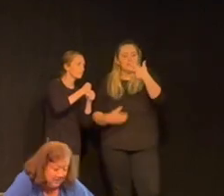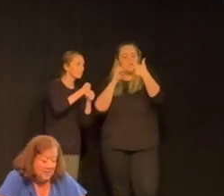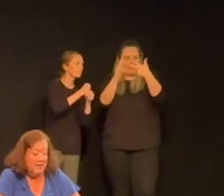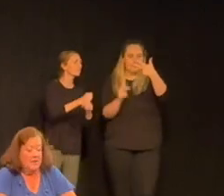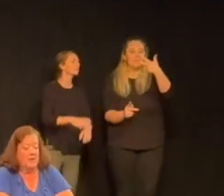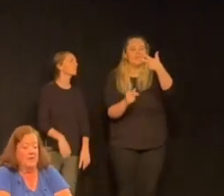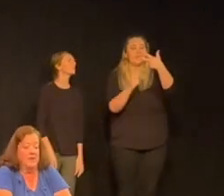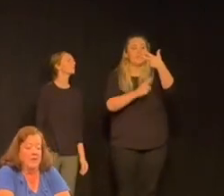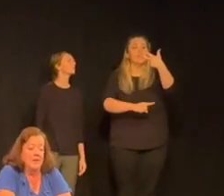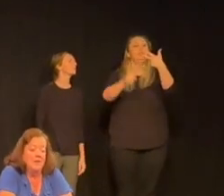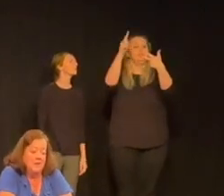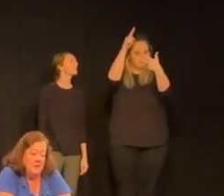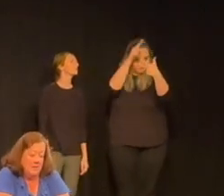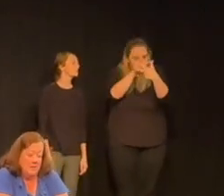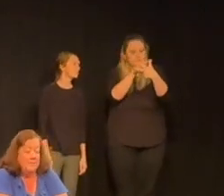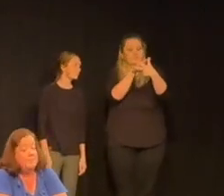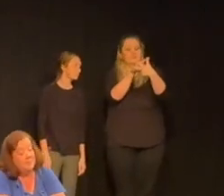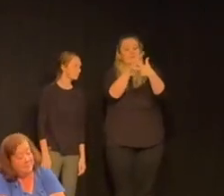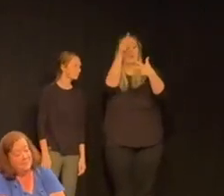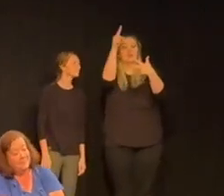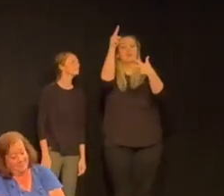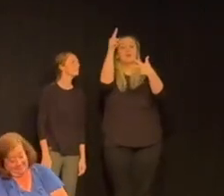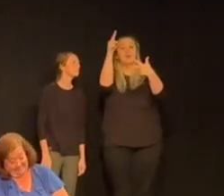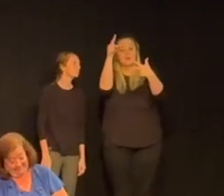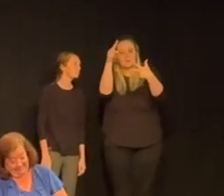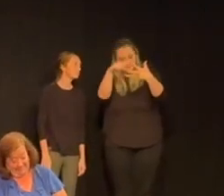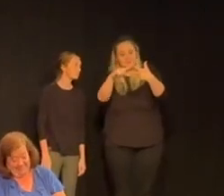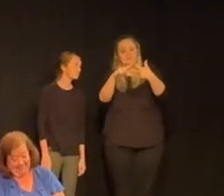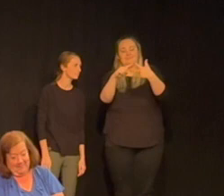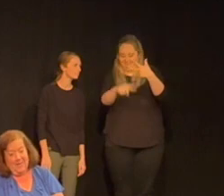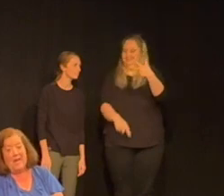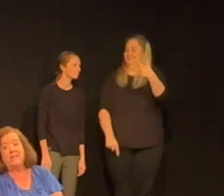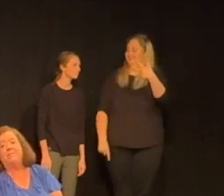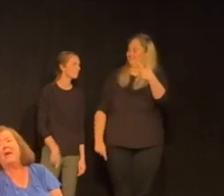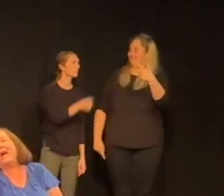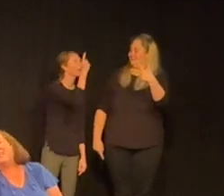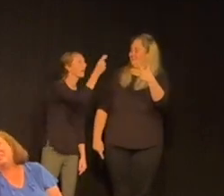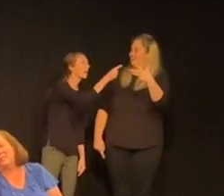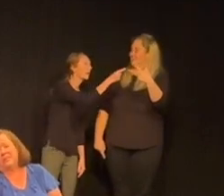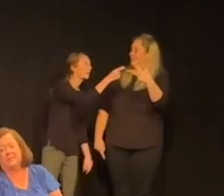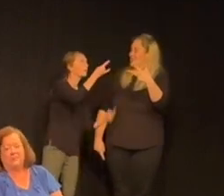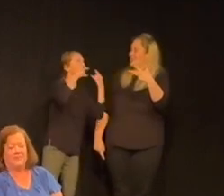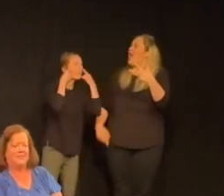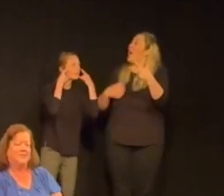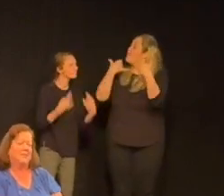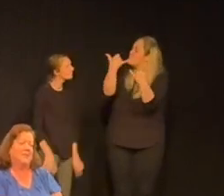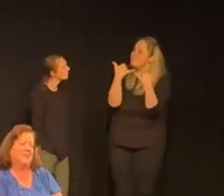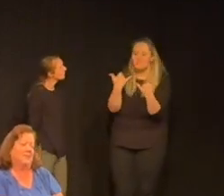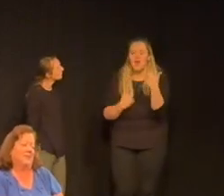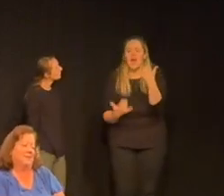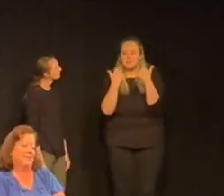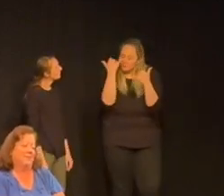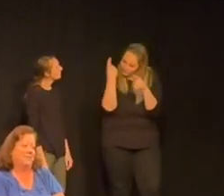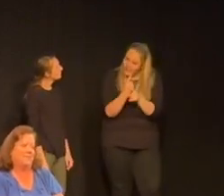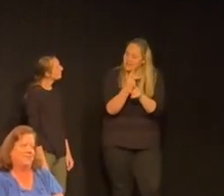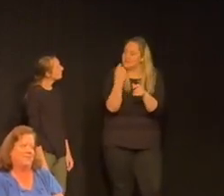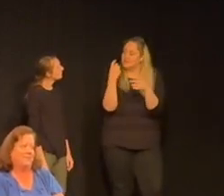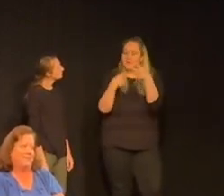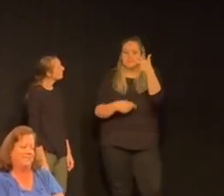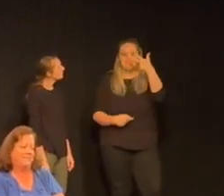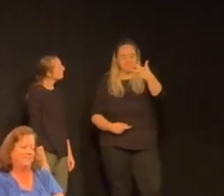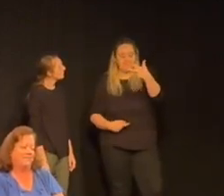Okay, that's two cups of coffee and a sandwich. And a mask. And a mask.